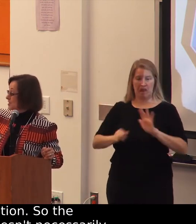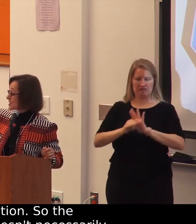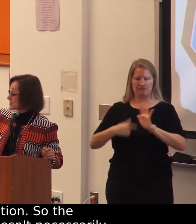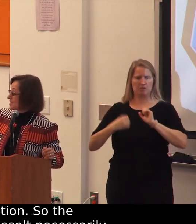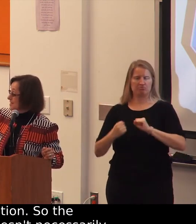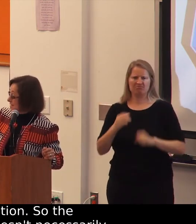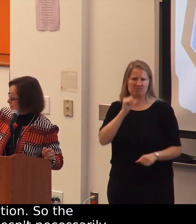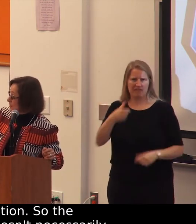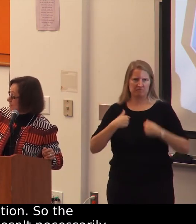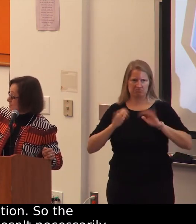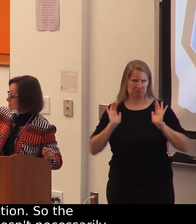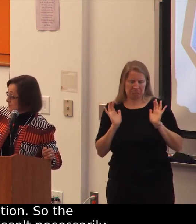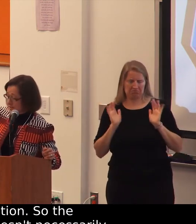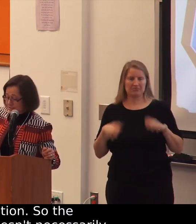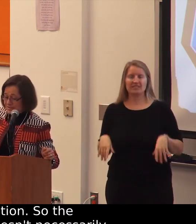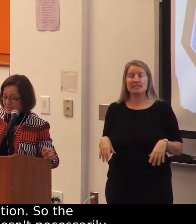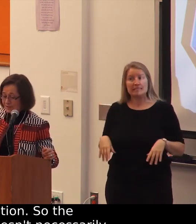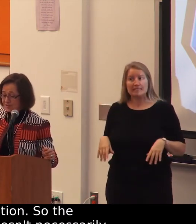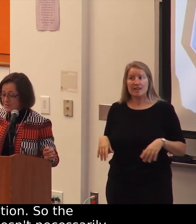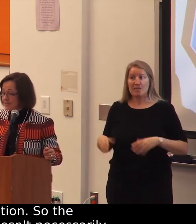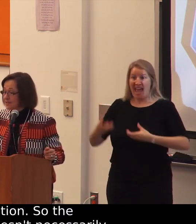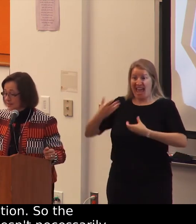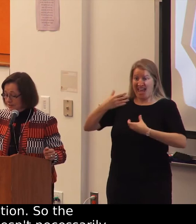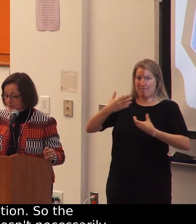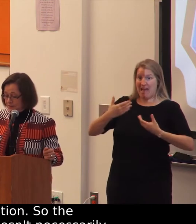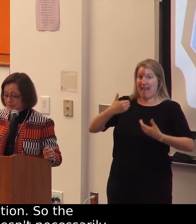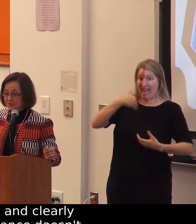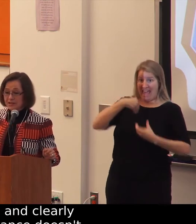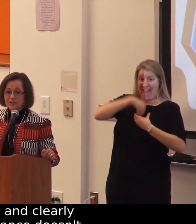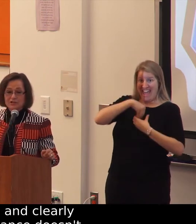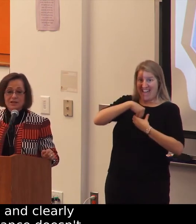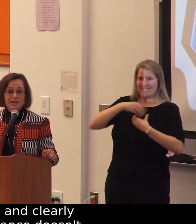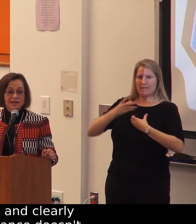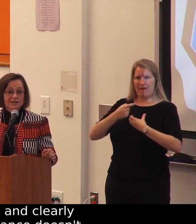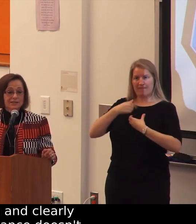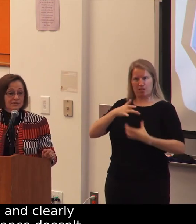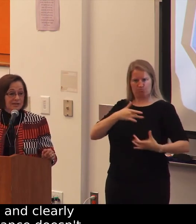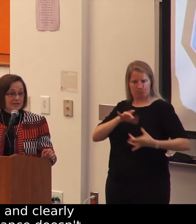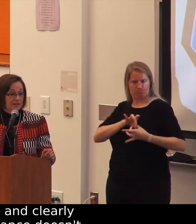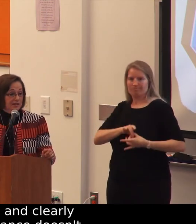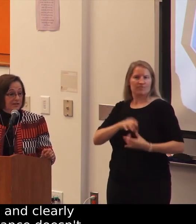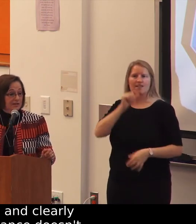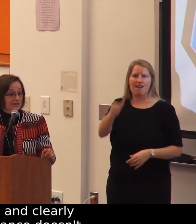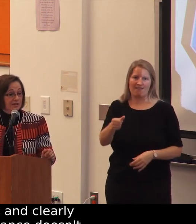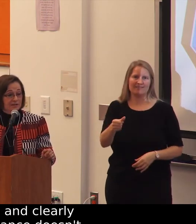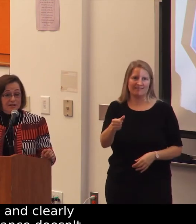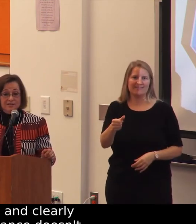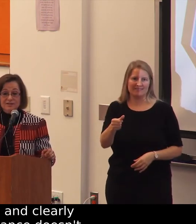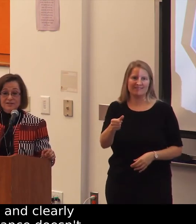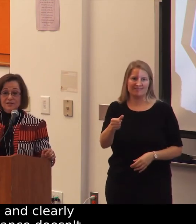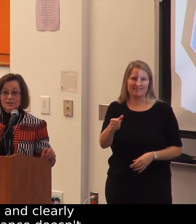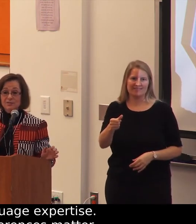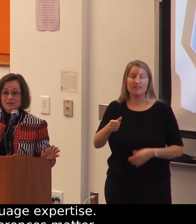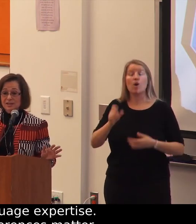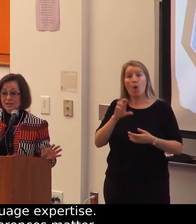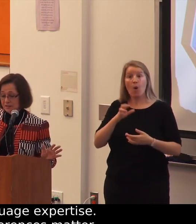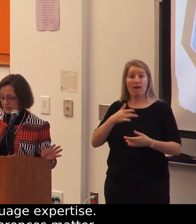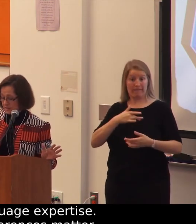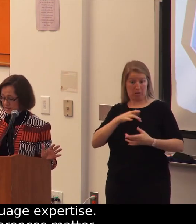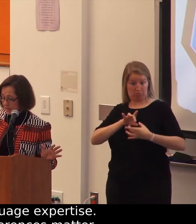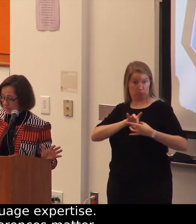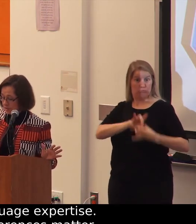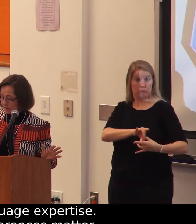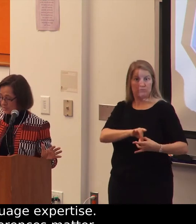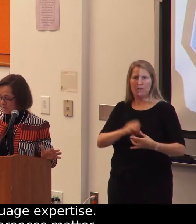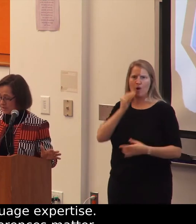So the inheritance does not necessarily mean that there is affiliation, and clearly the inheritance does not necessarily mean that